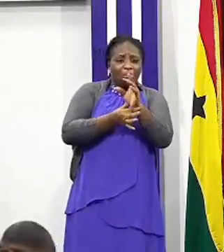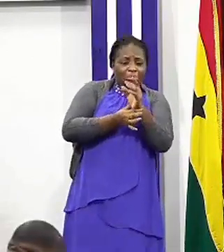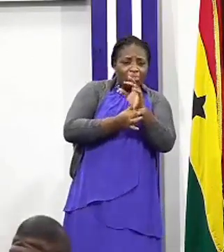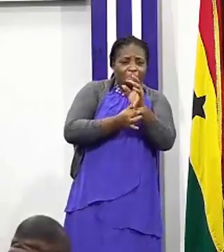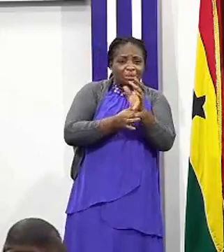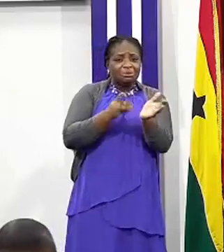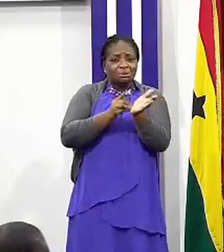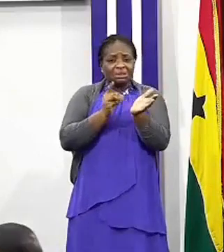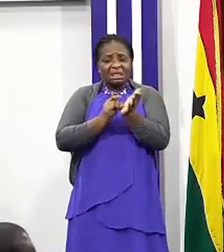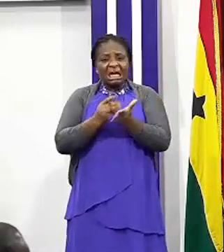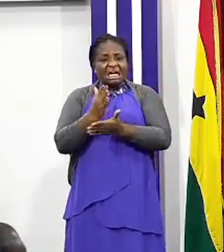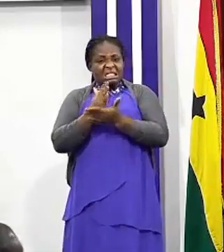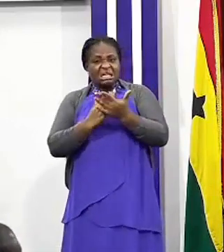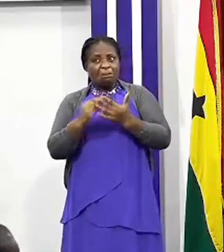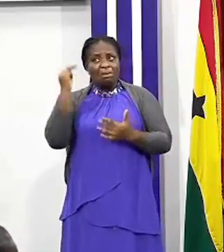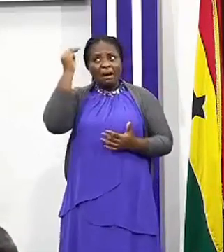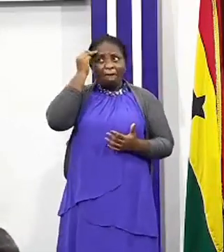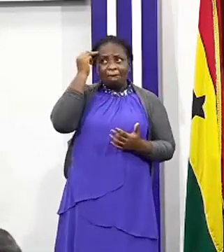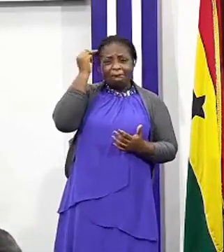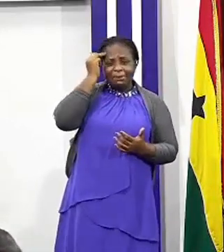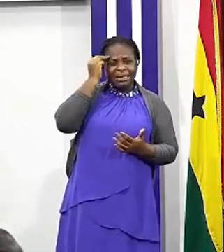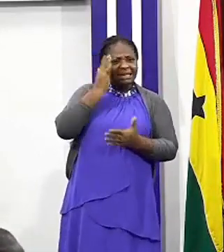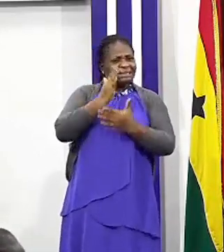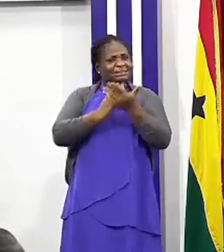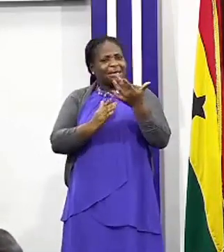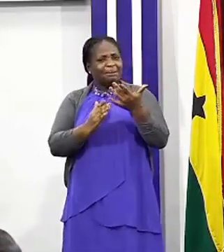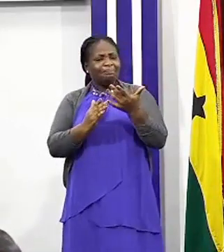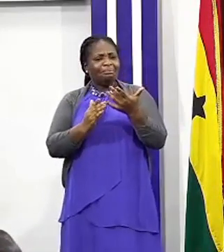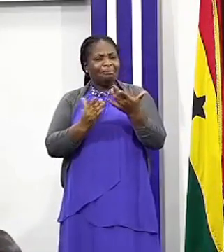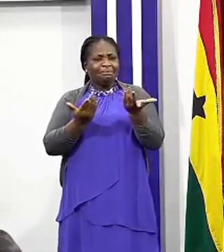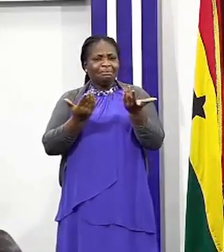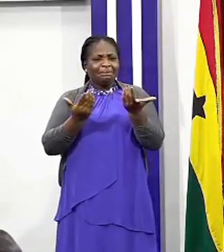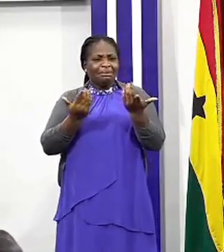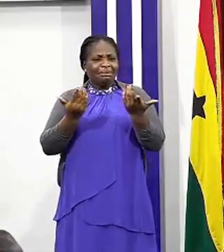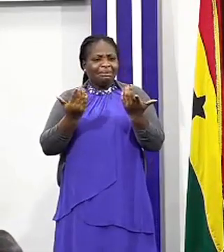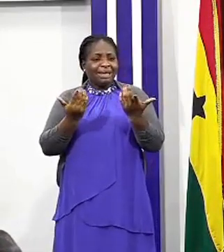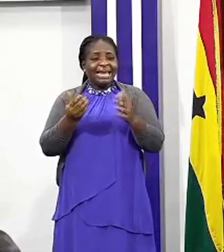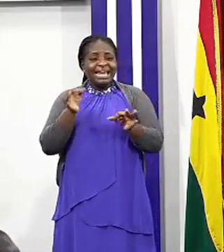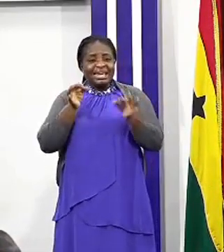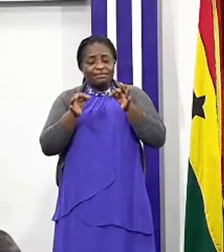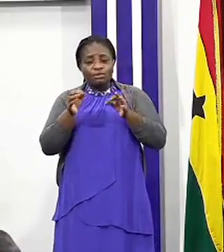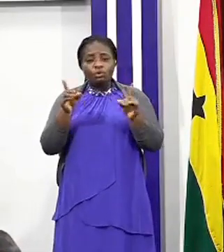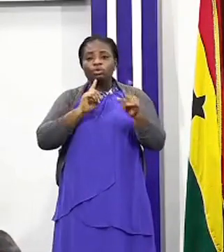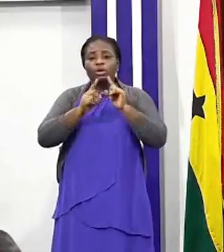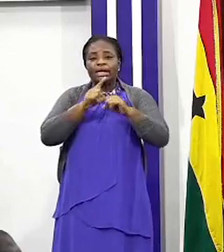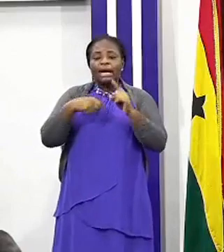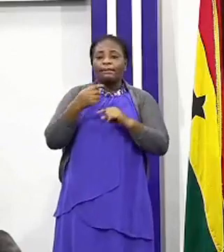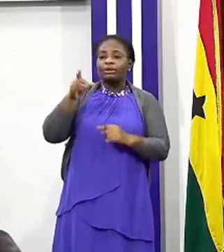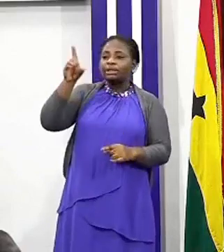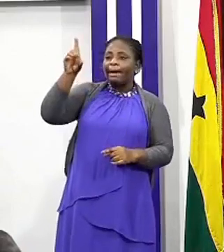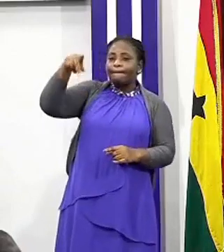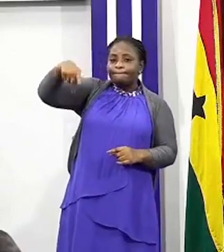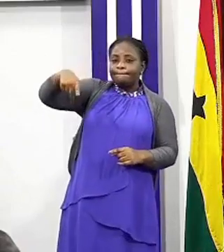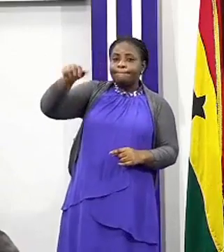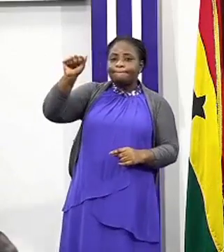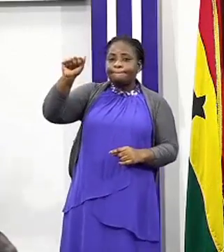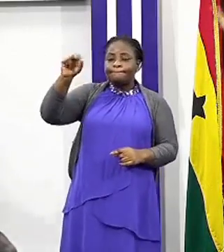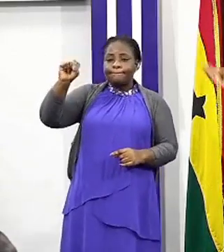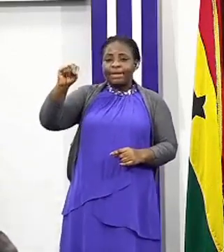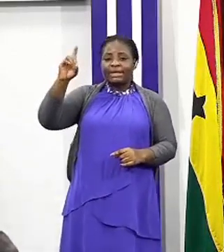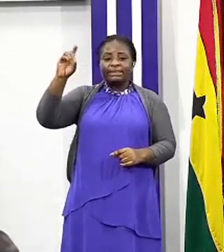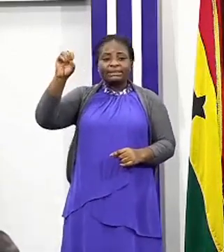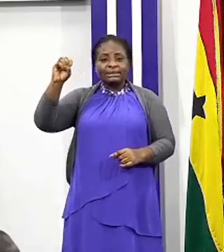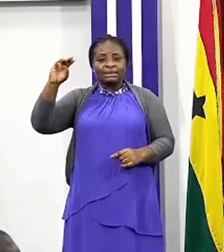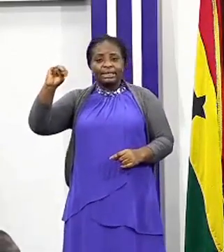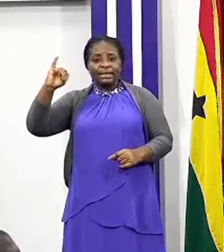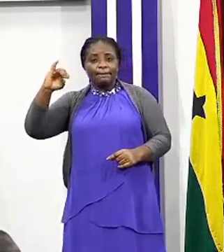wo ha ye nipa adwen ho doctor enti se ye ka pandemic ana se yare ya te se wo wi ase